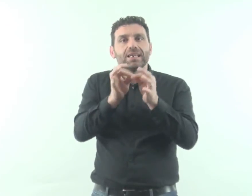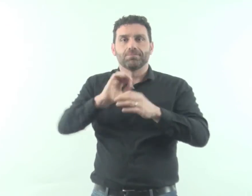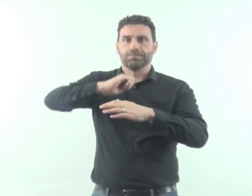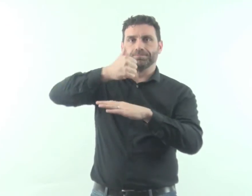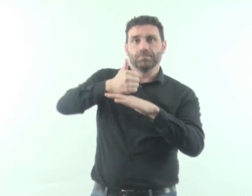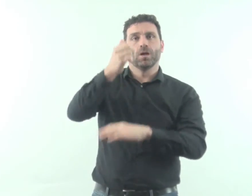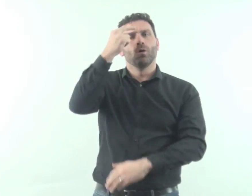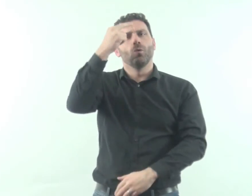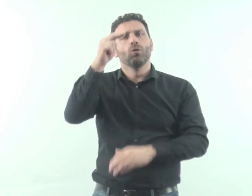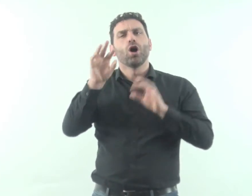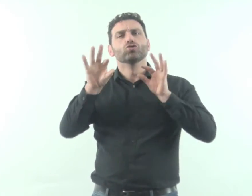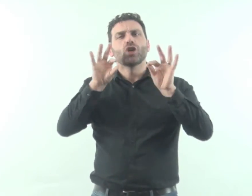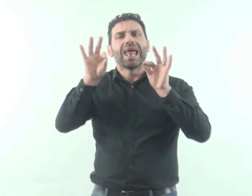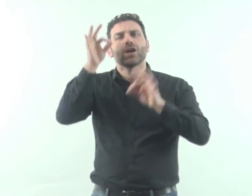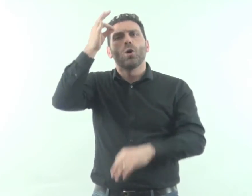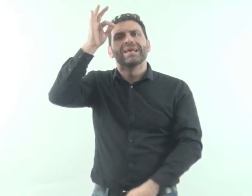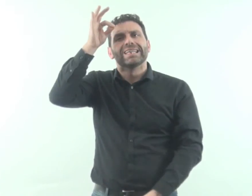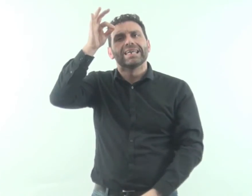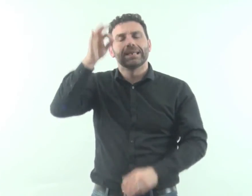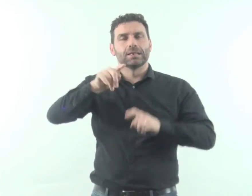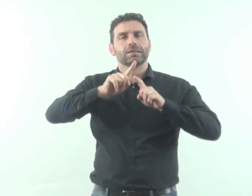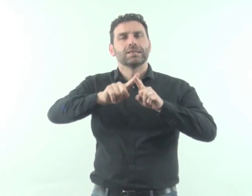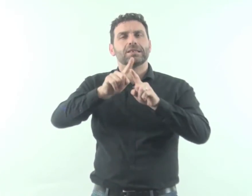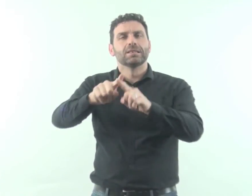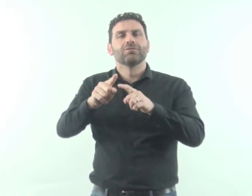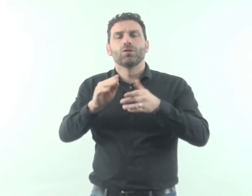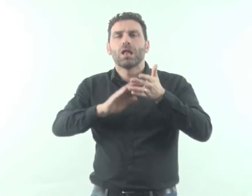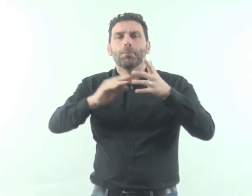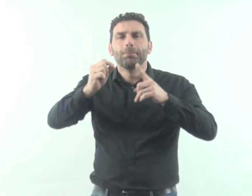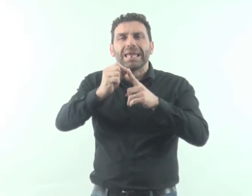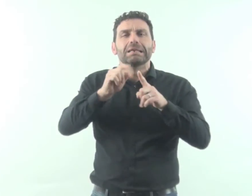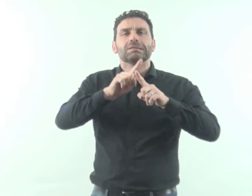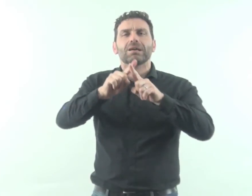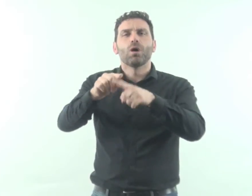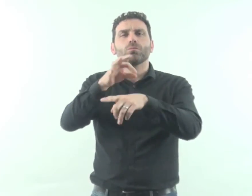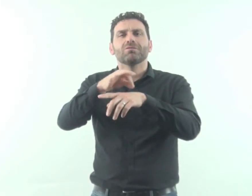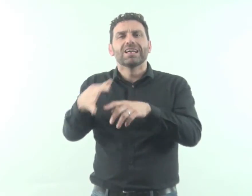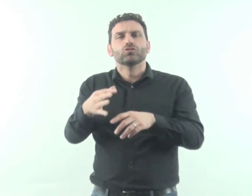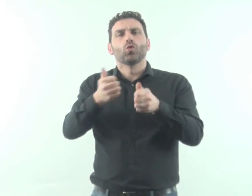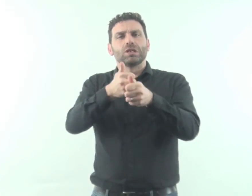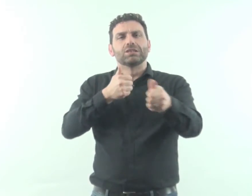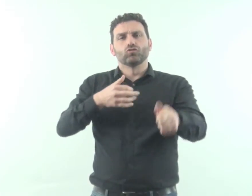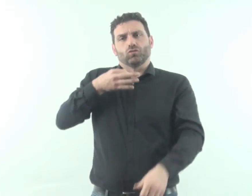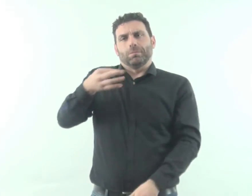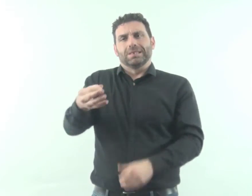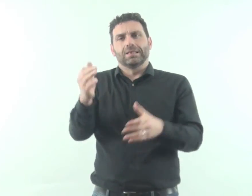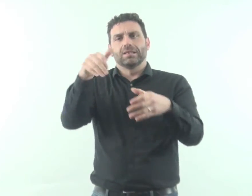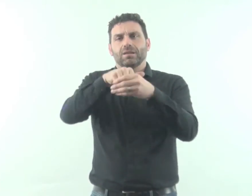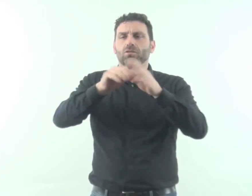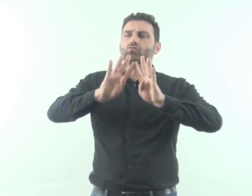the setting up of an inquiry called a select committee, which is where different MPs, different industry professionals and